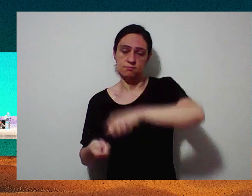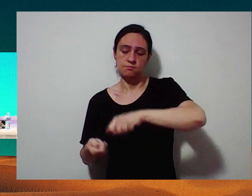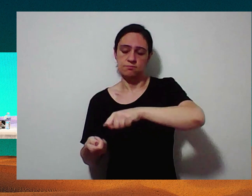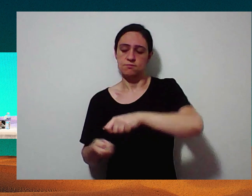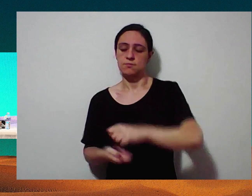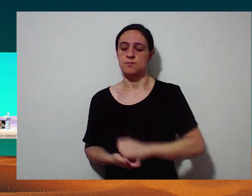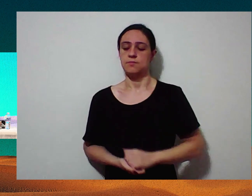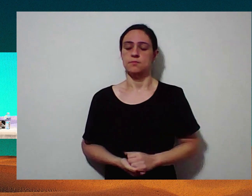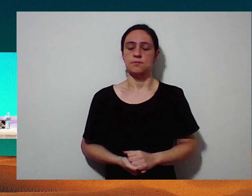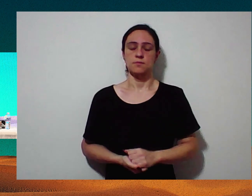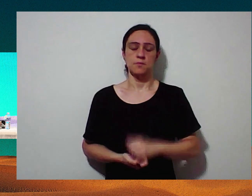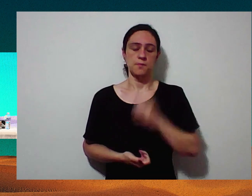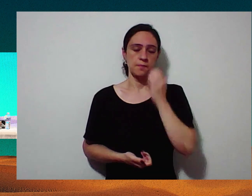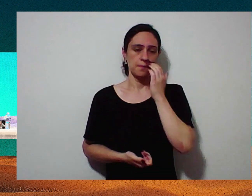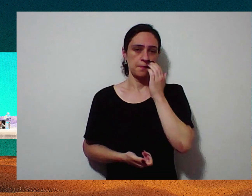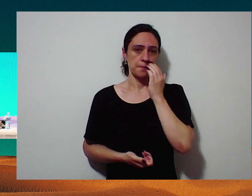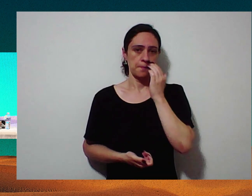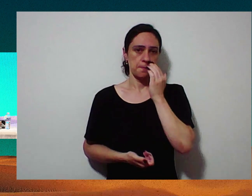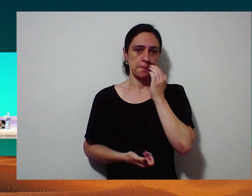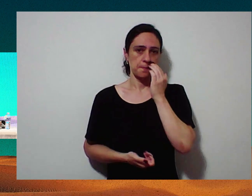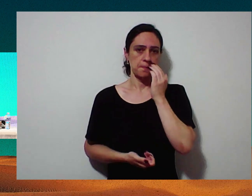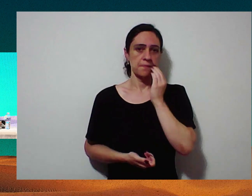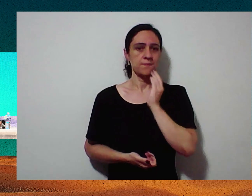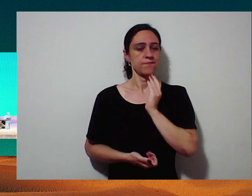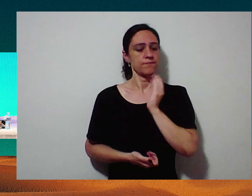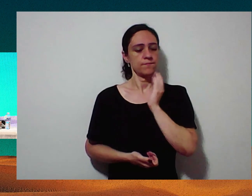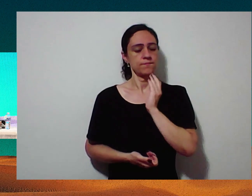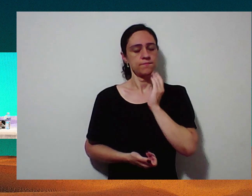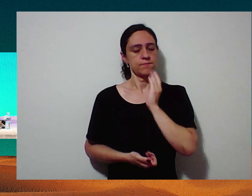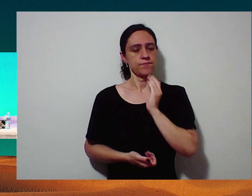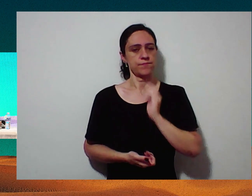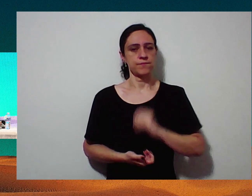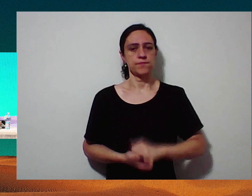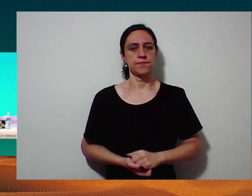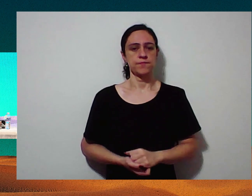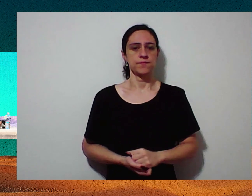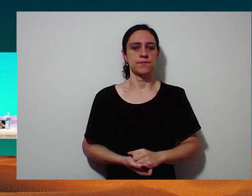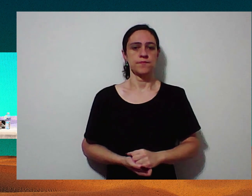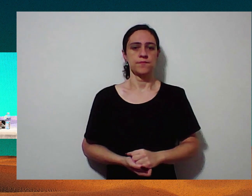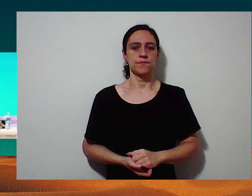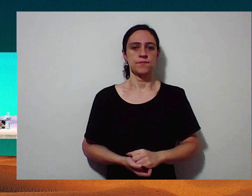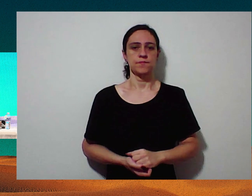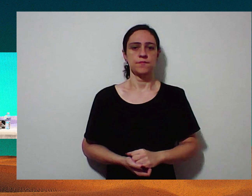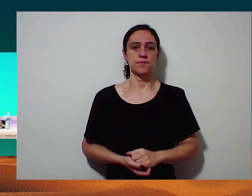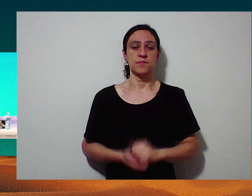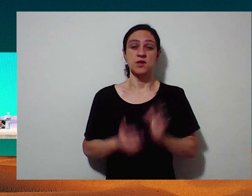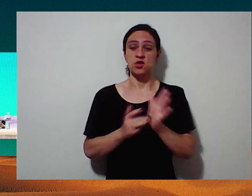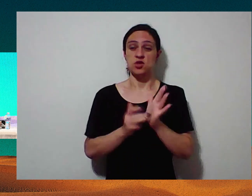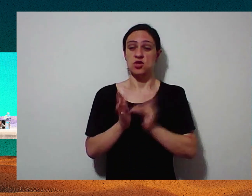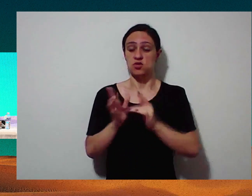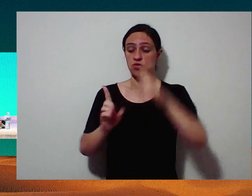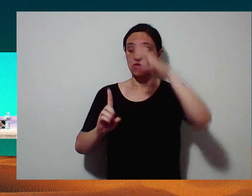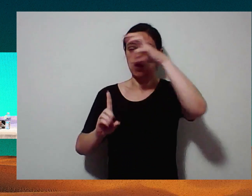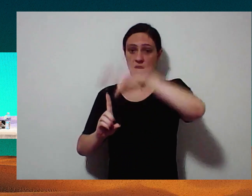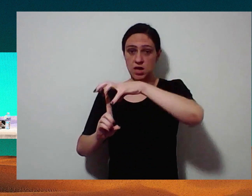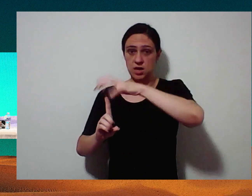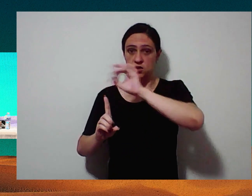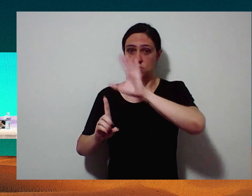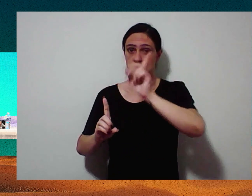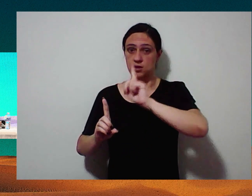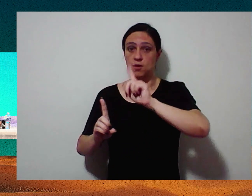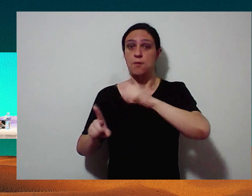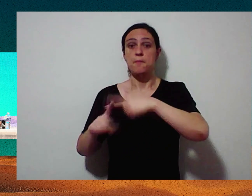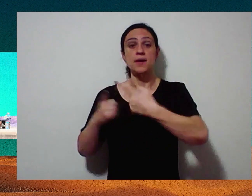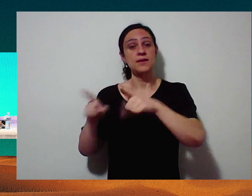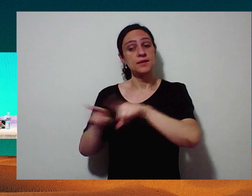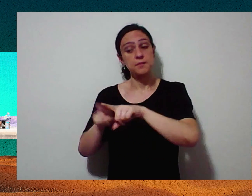over all things. Ele não só é o rei, Ele é o juiz, Ele julga. He is not only the king, but he is the judge.